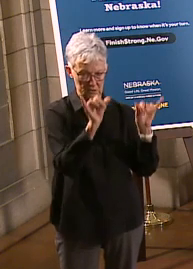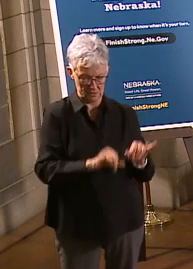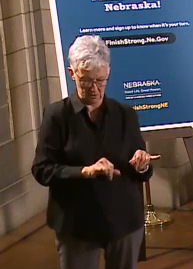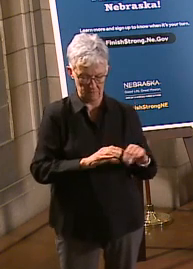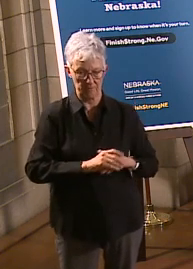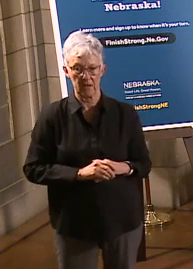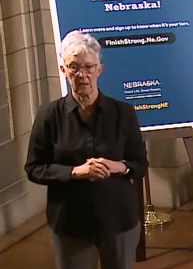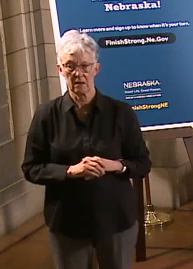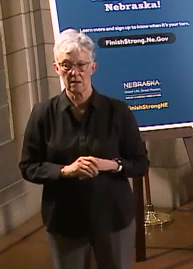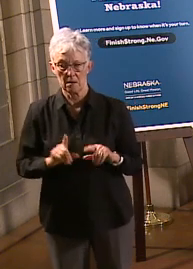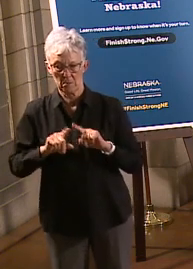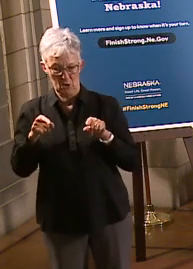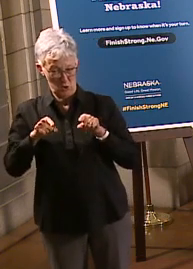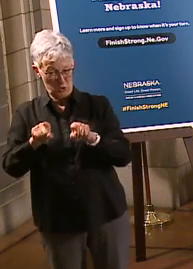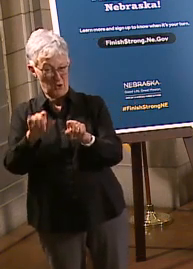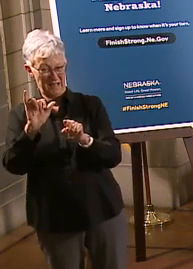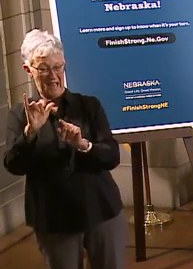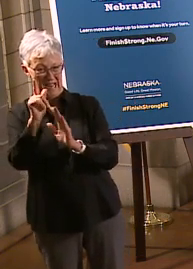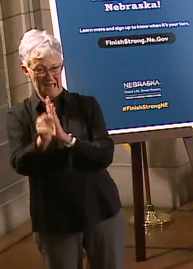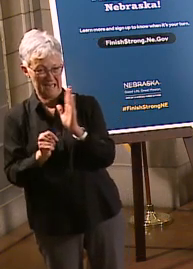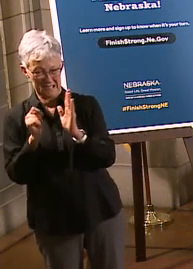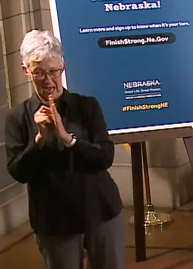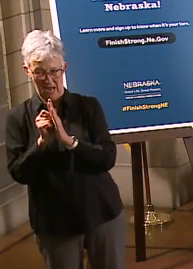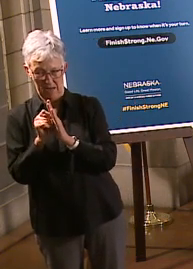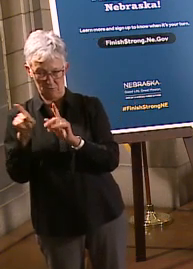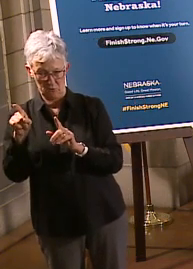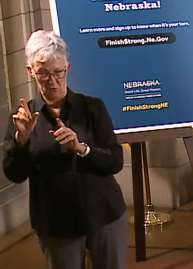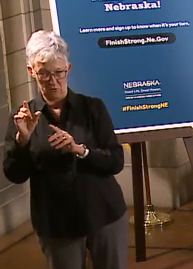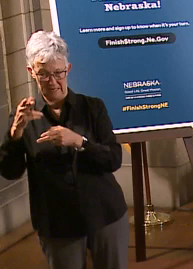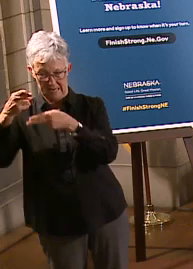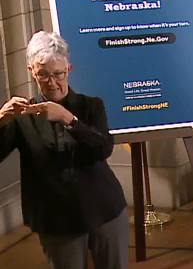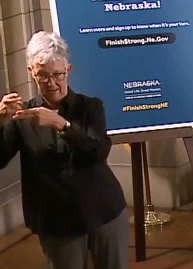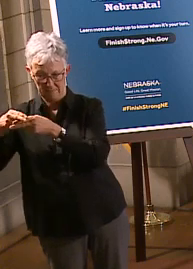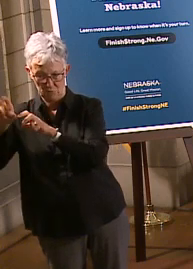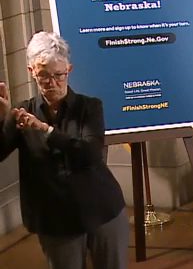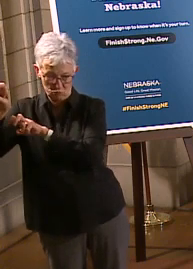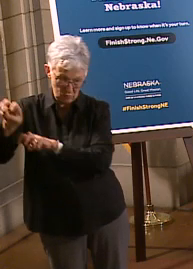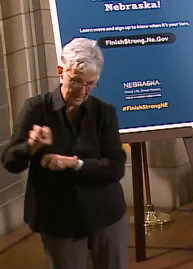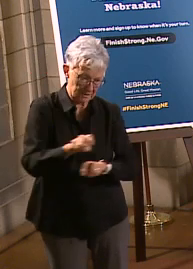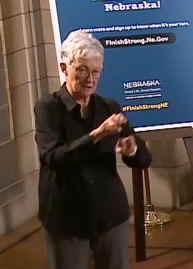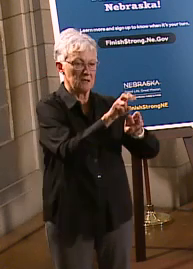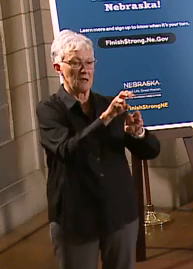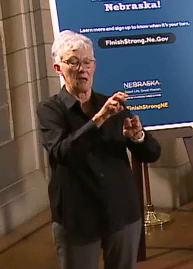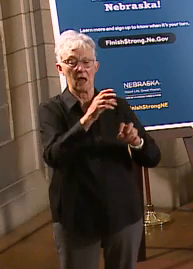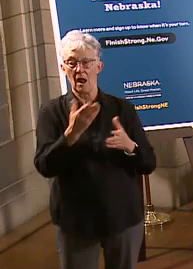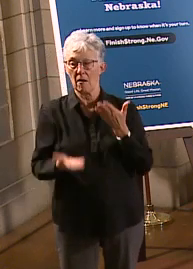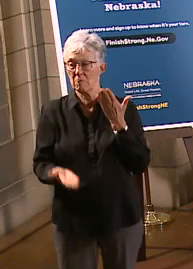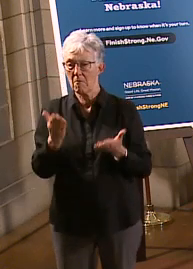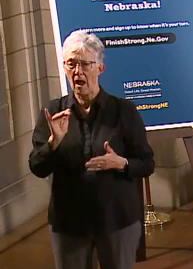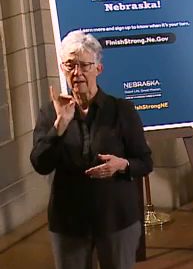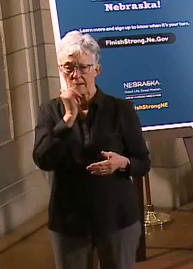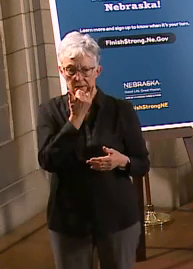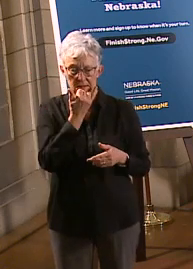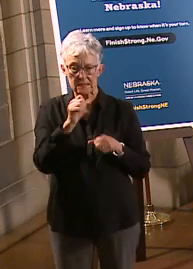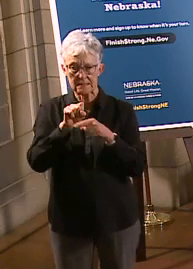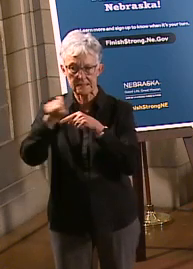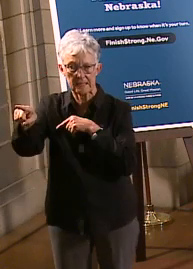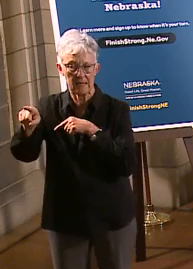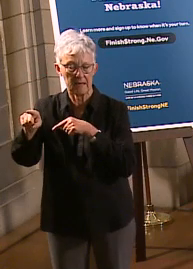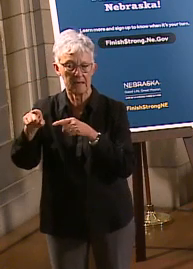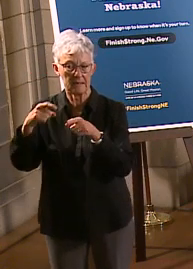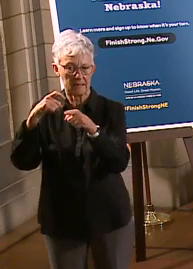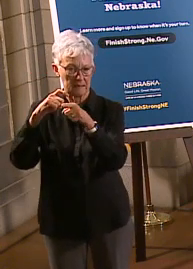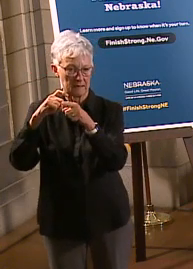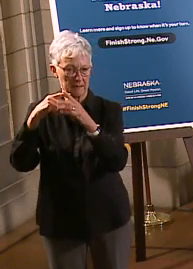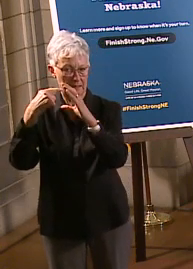this transition, you may get an extra email or two. So just, use your